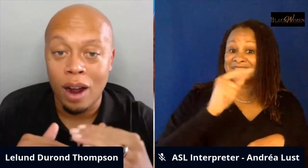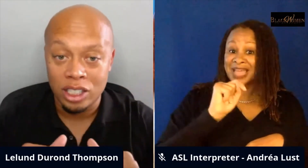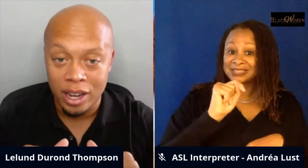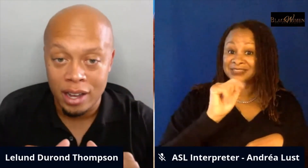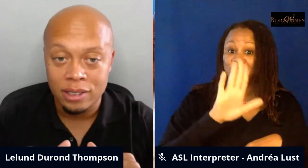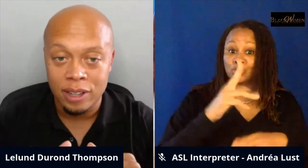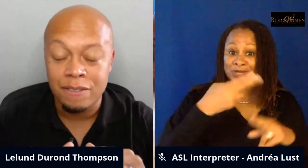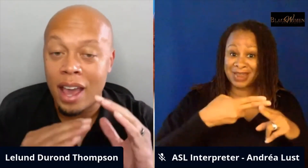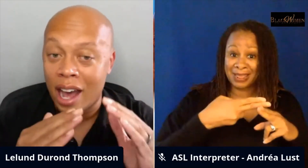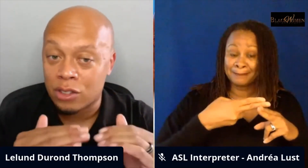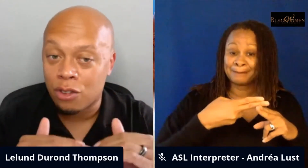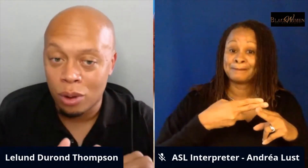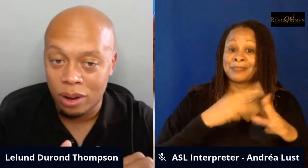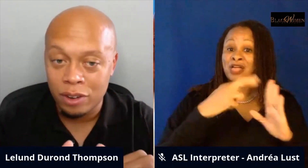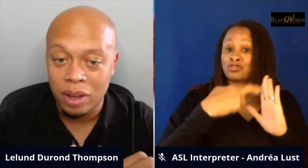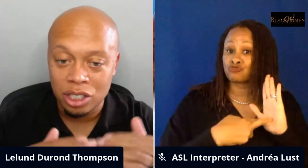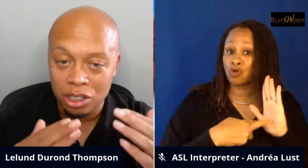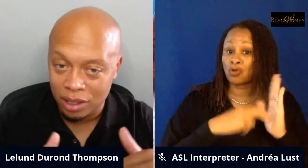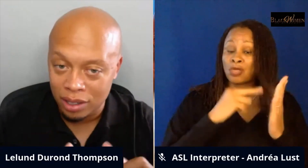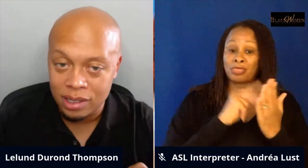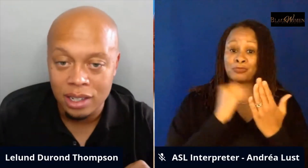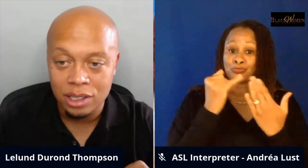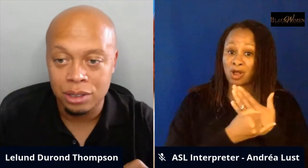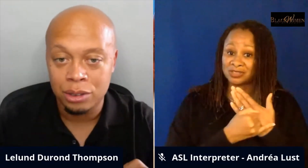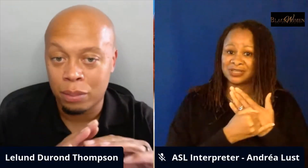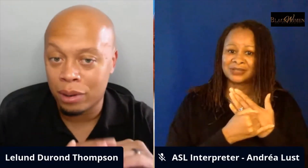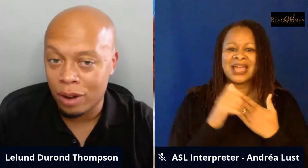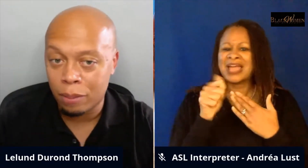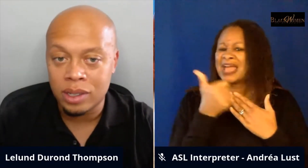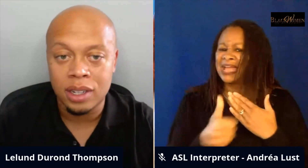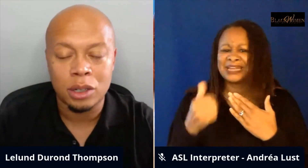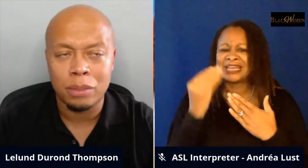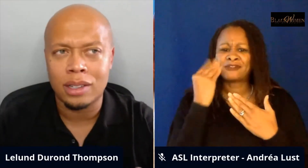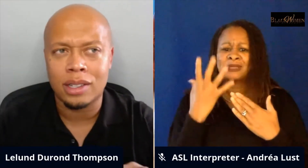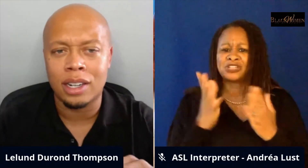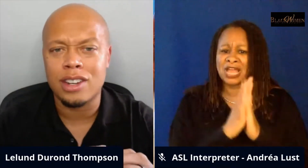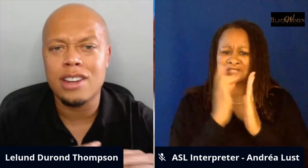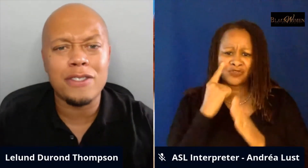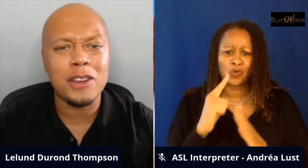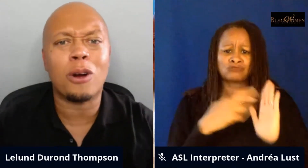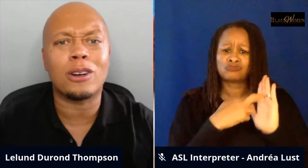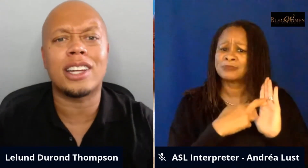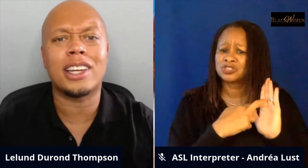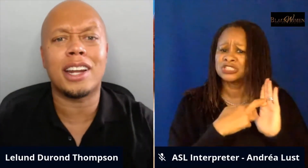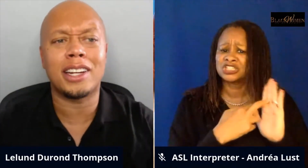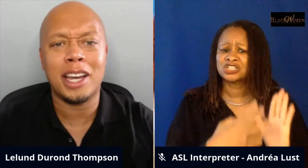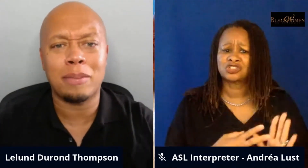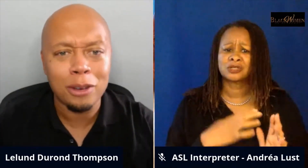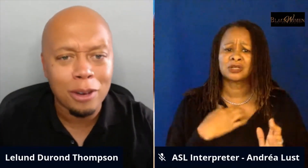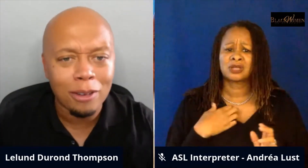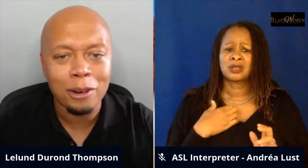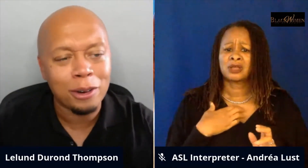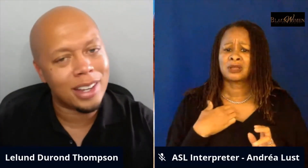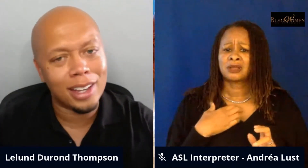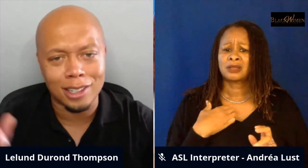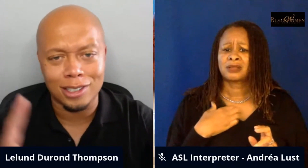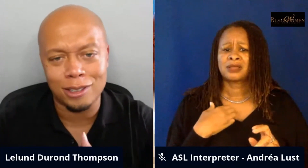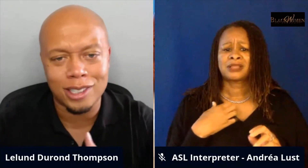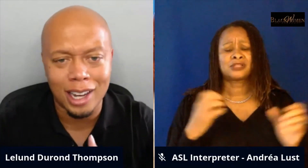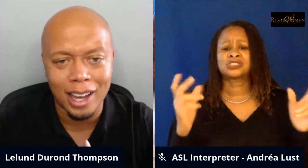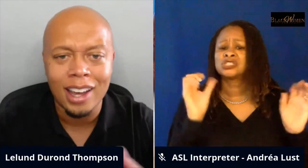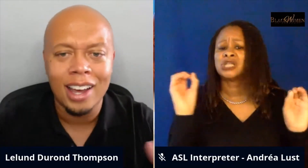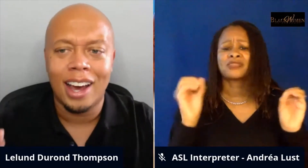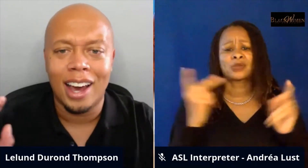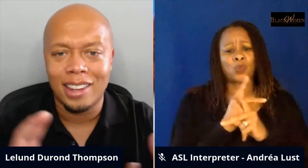the project. If they ask for more information, you can list that too. You can put your representation, because there's nothing worse than getting a tape and you don't know who it is. There's